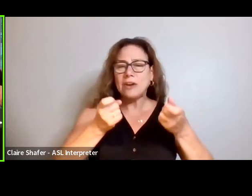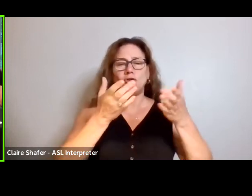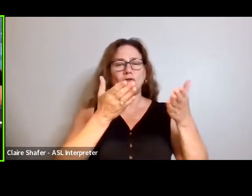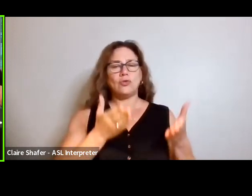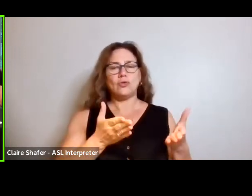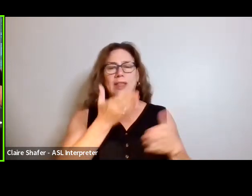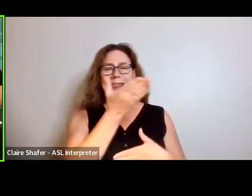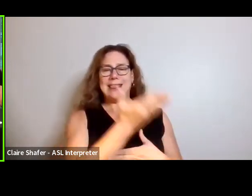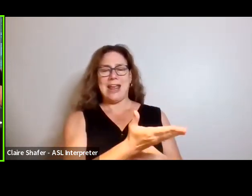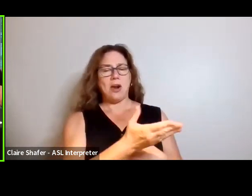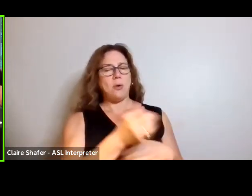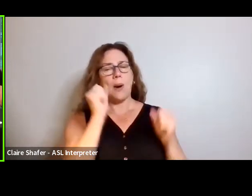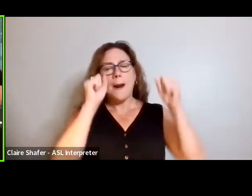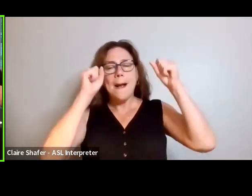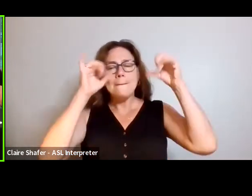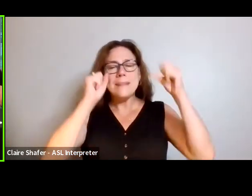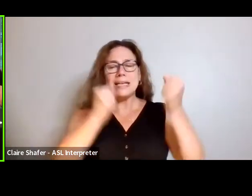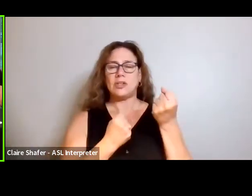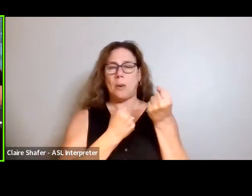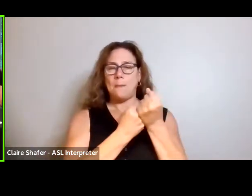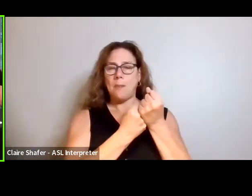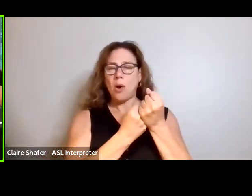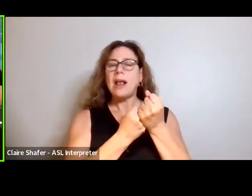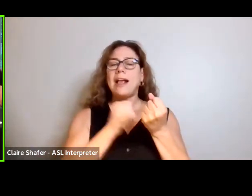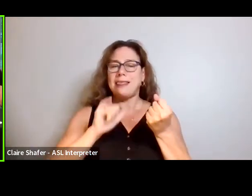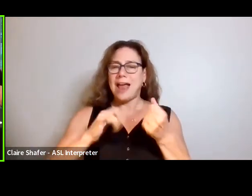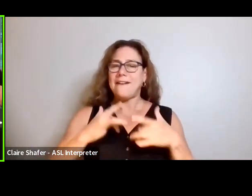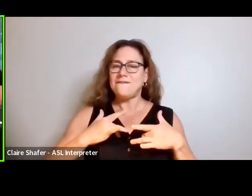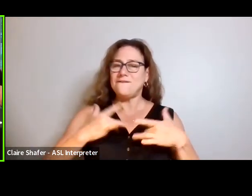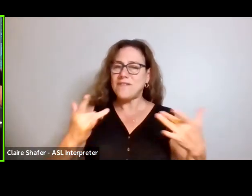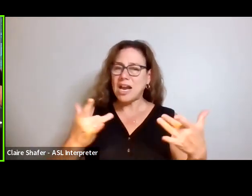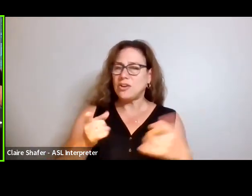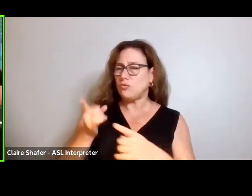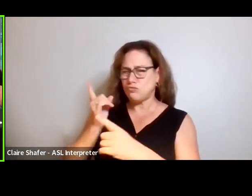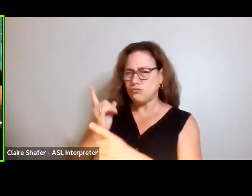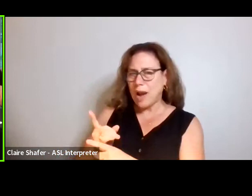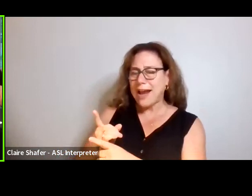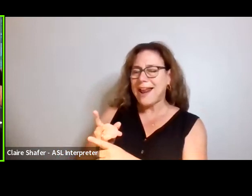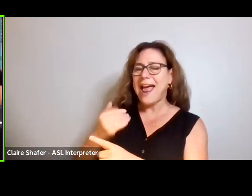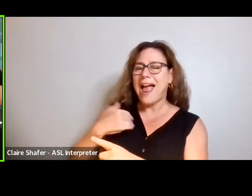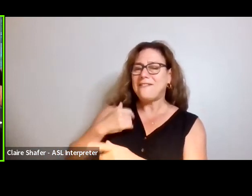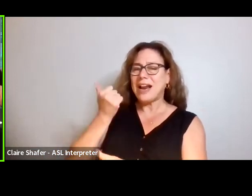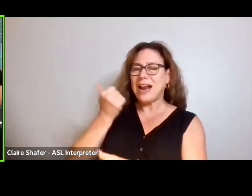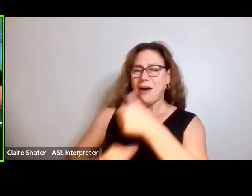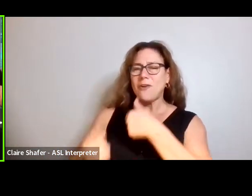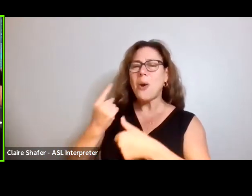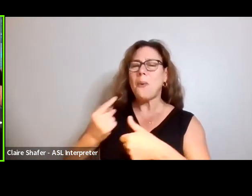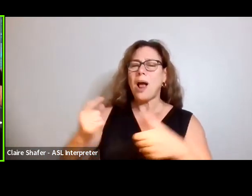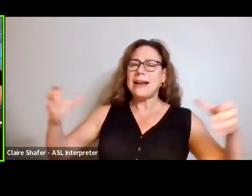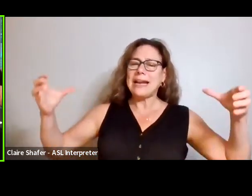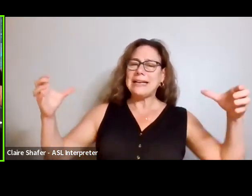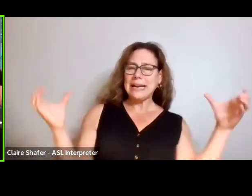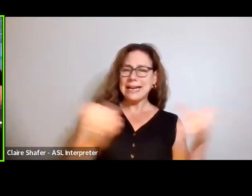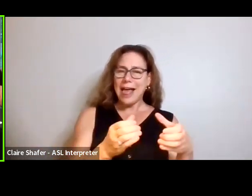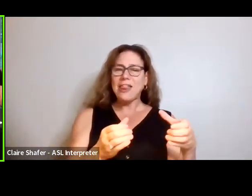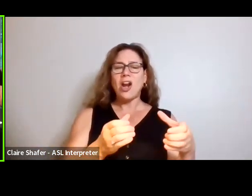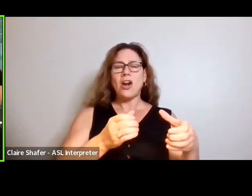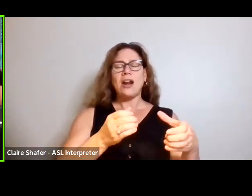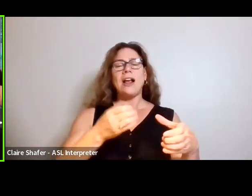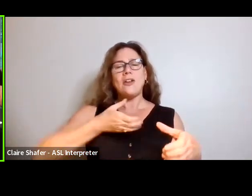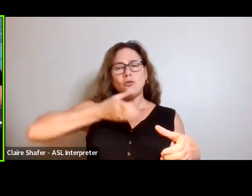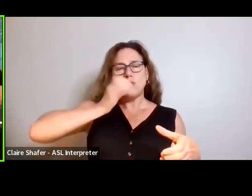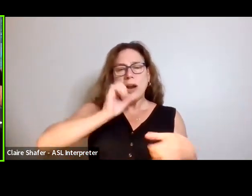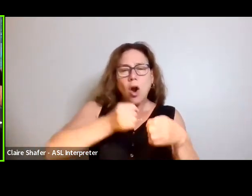in supporting that event. And you're right, getting everyone together for coffee and some treats and stuff and letting them just mingle was